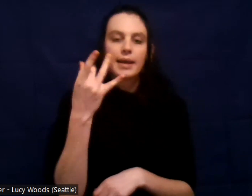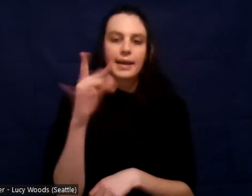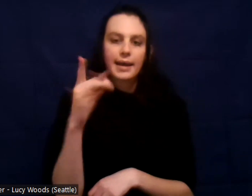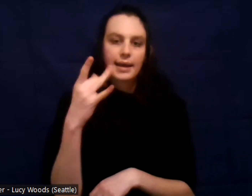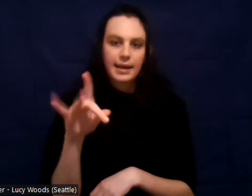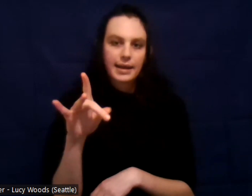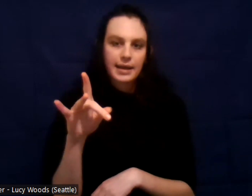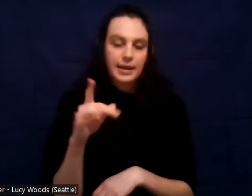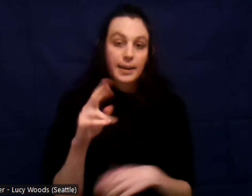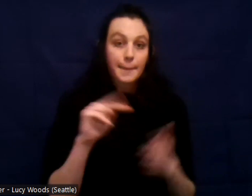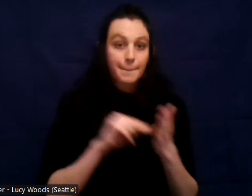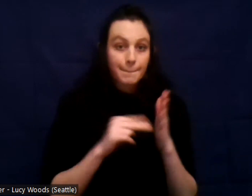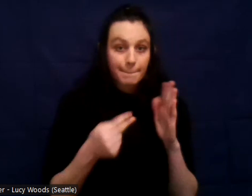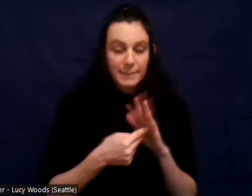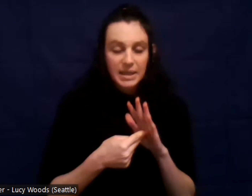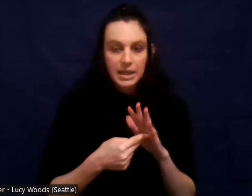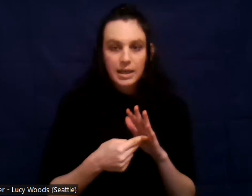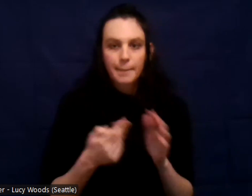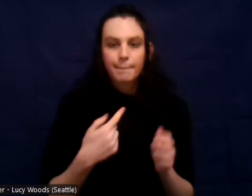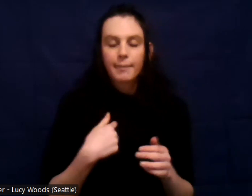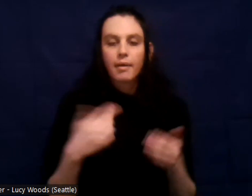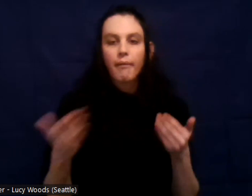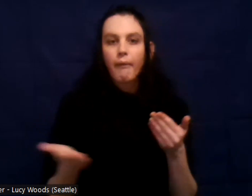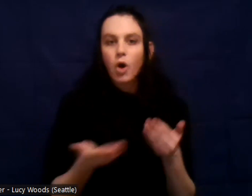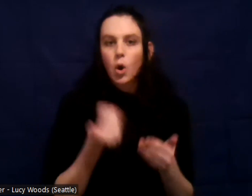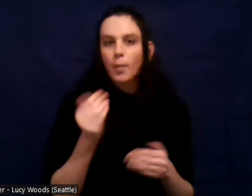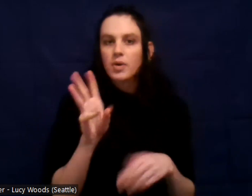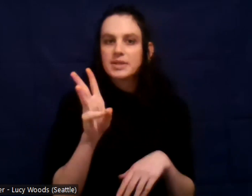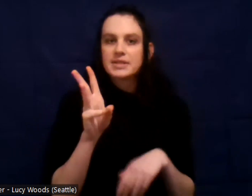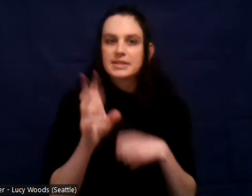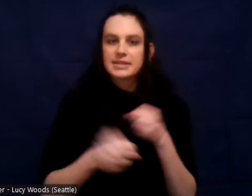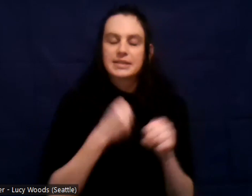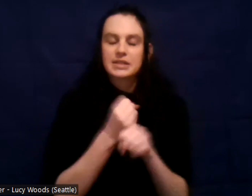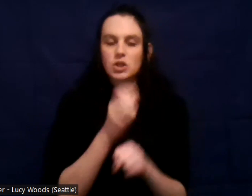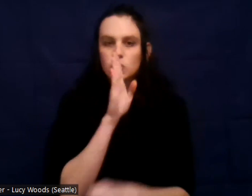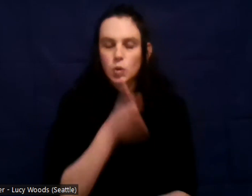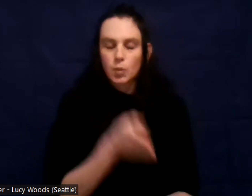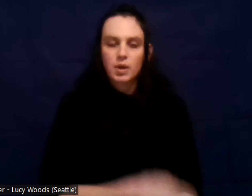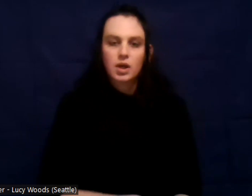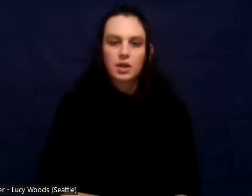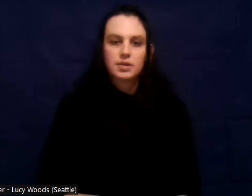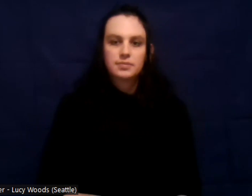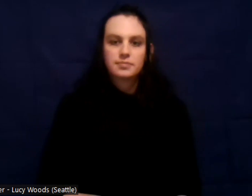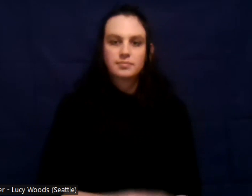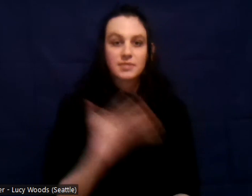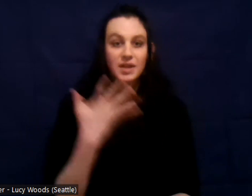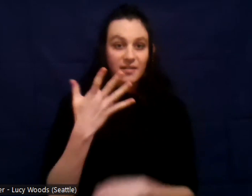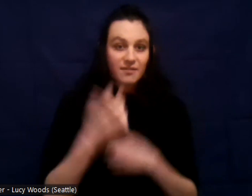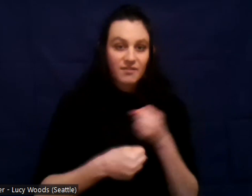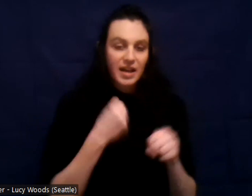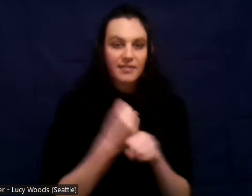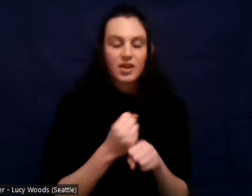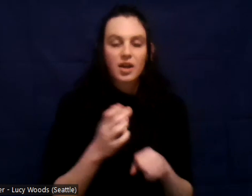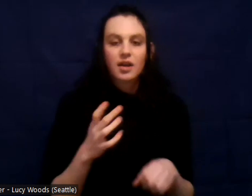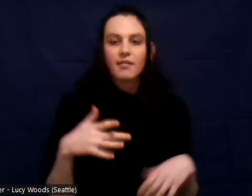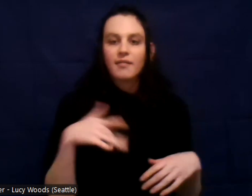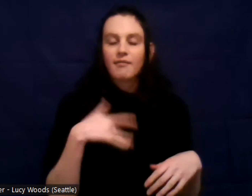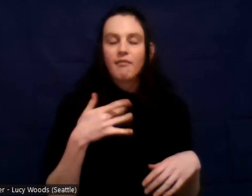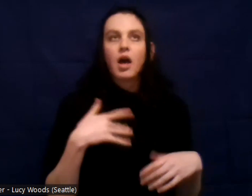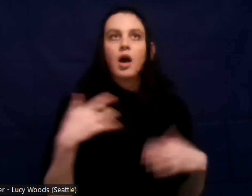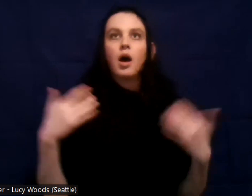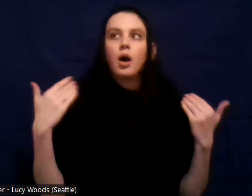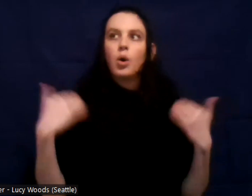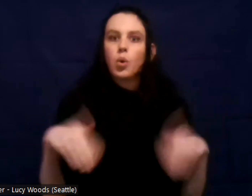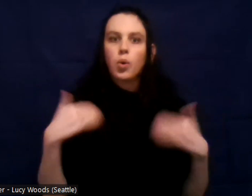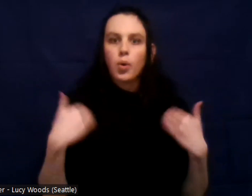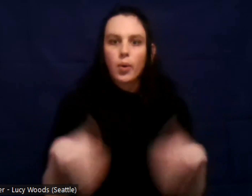makes me almost 6 years sober. 5 years felt like a pretty I don't know, it